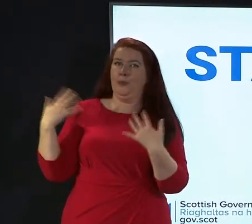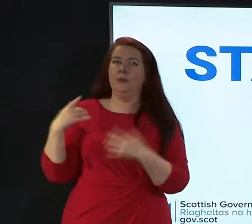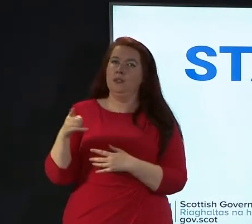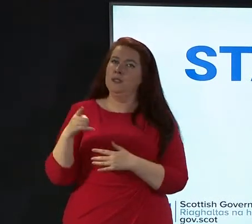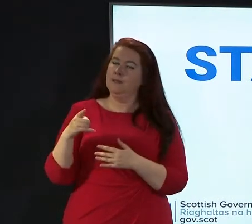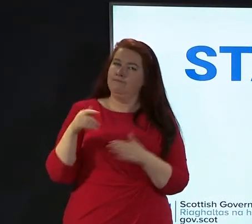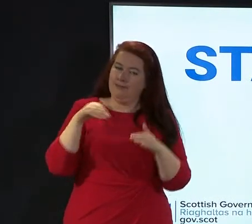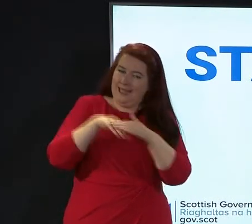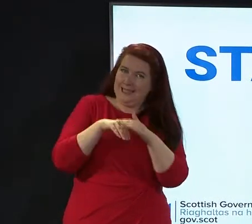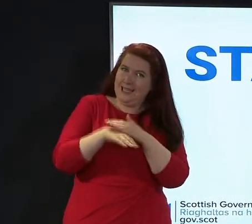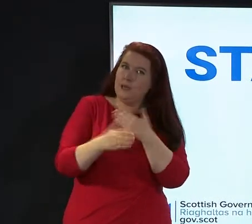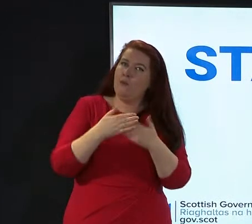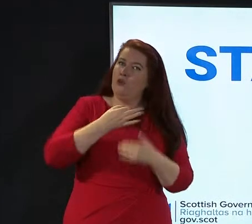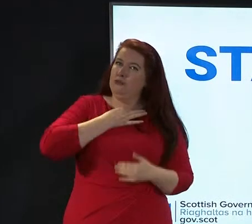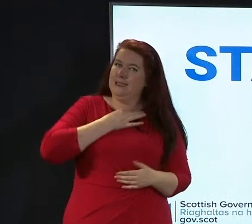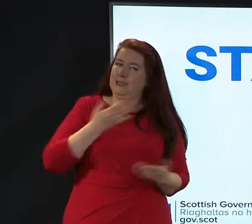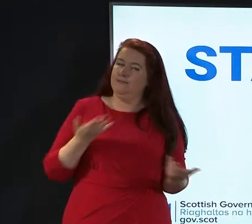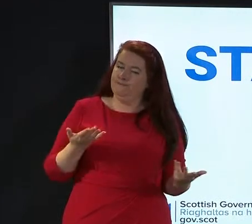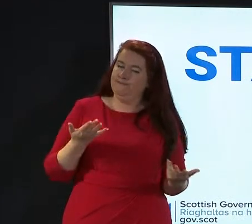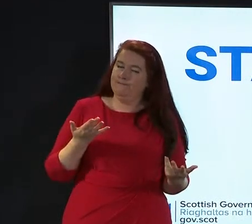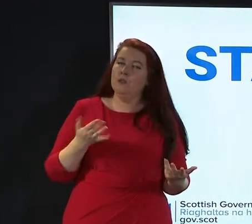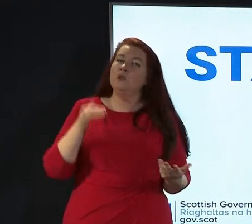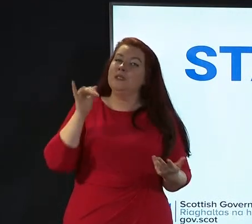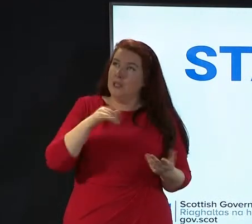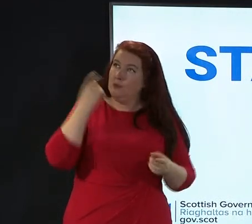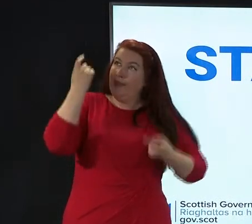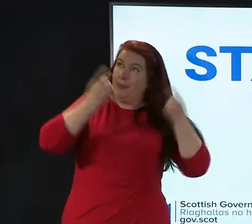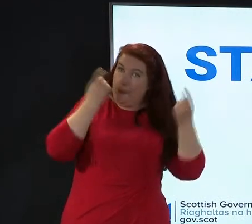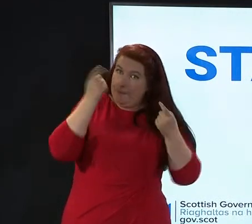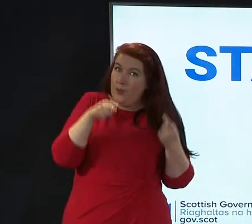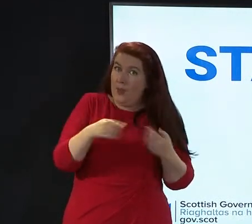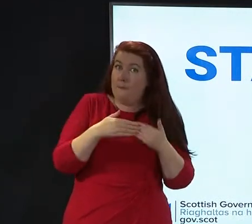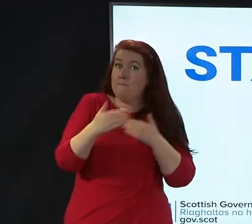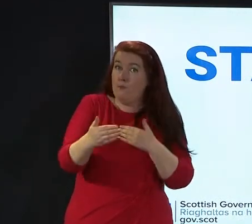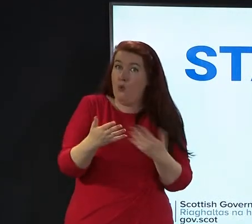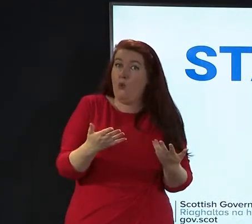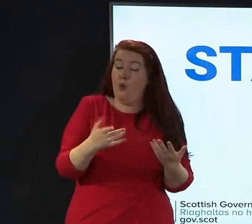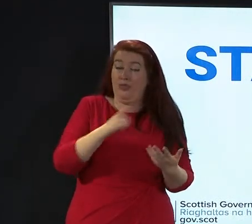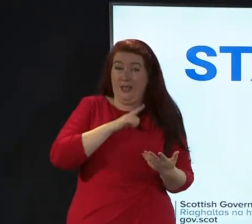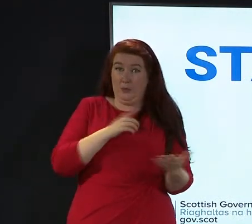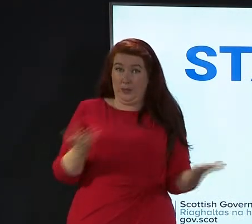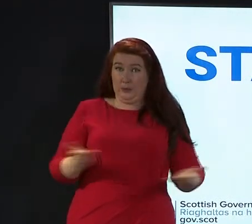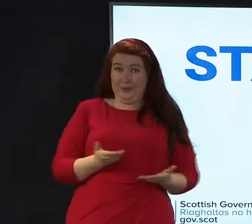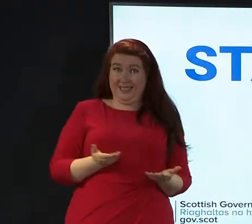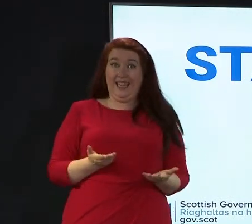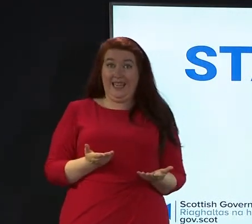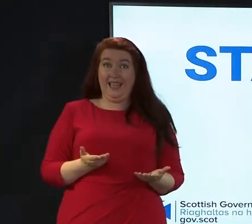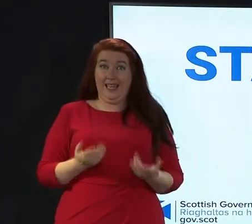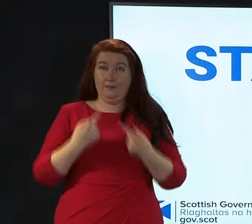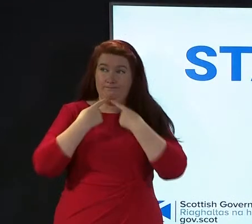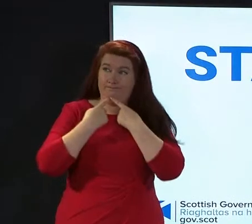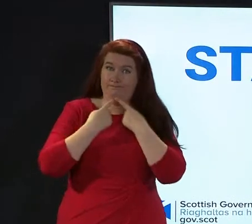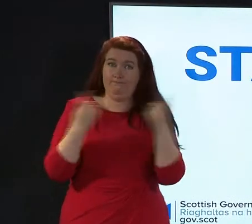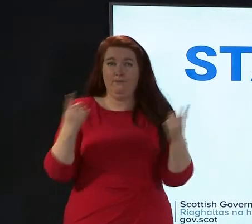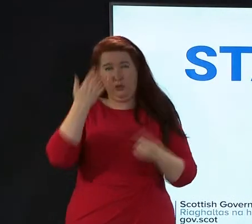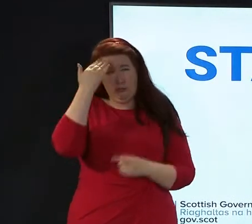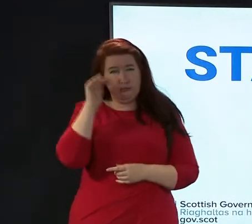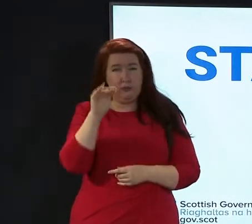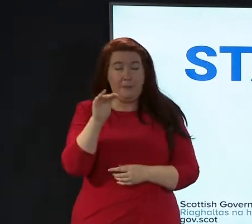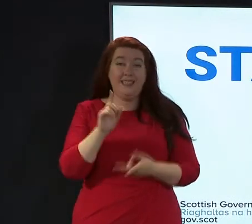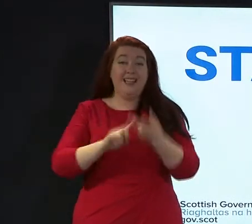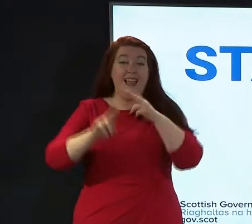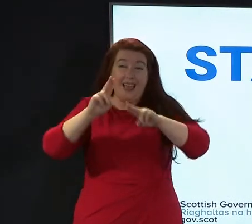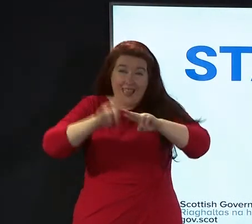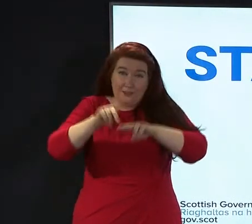to factor that into our thinking as we go? Yes, it's why I have today taken the opportunity to remind people, if